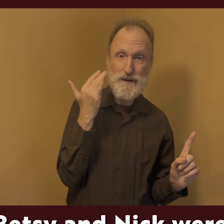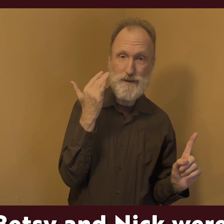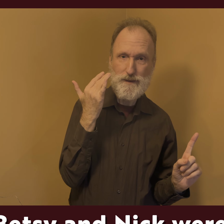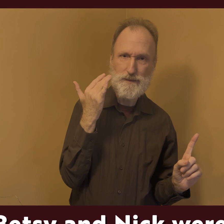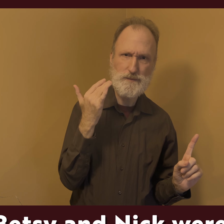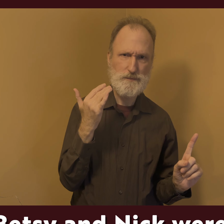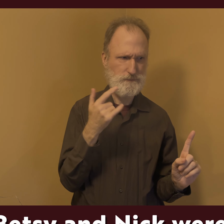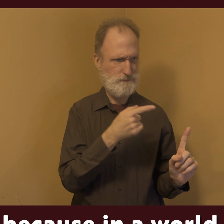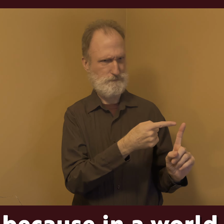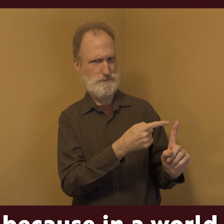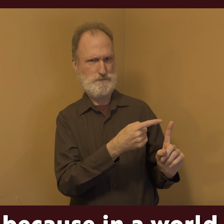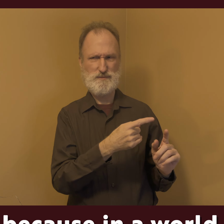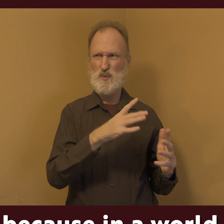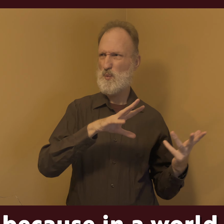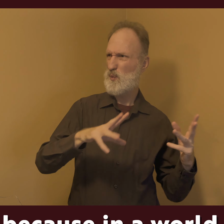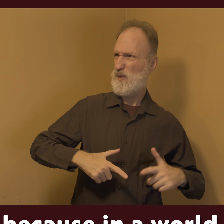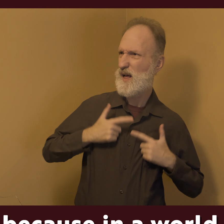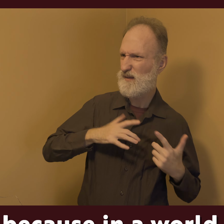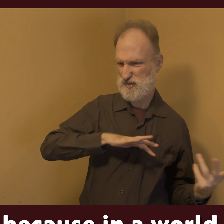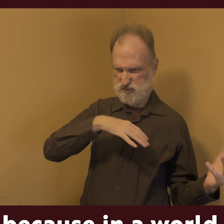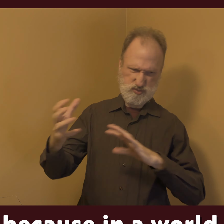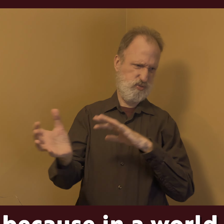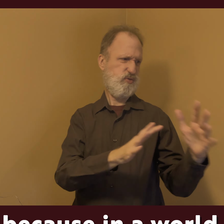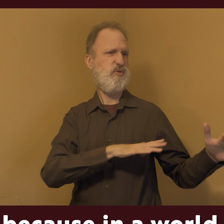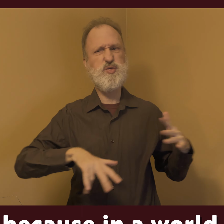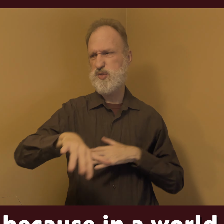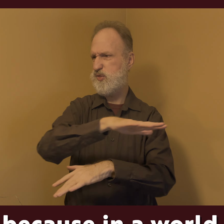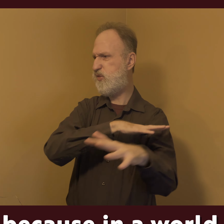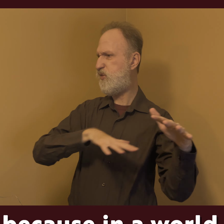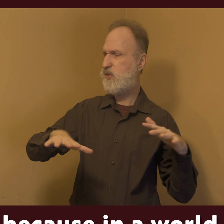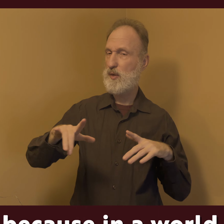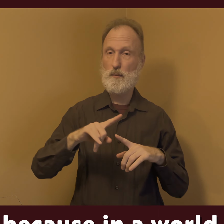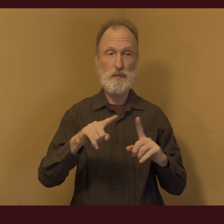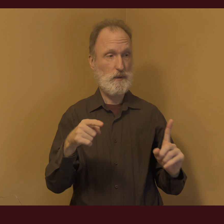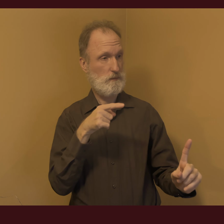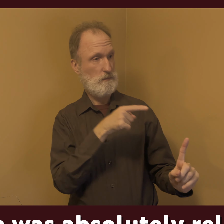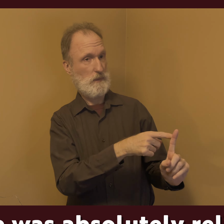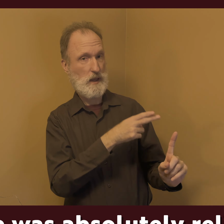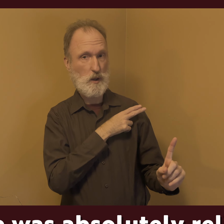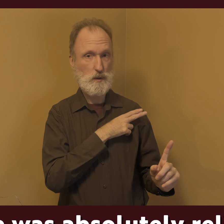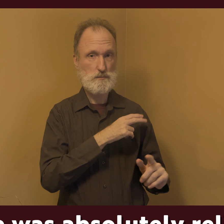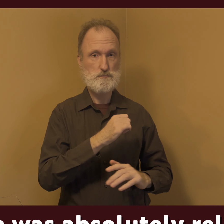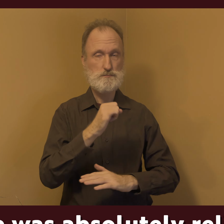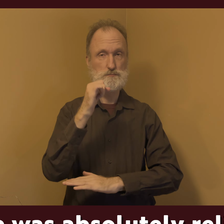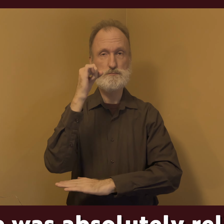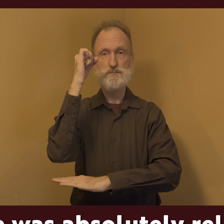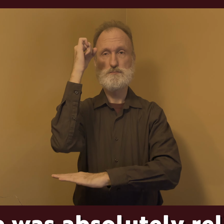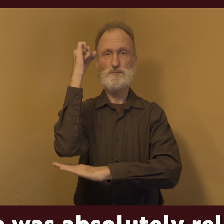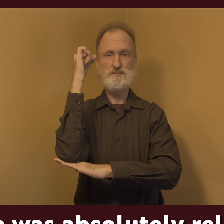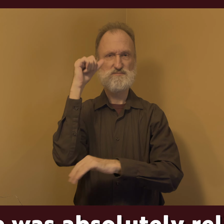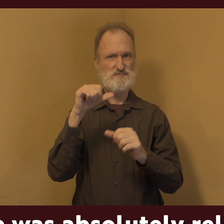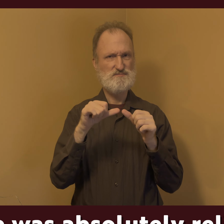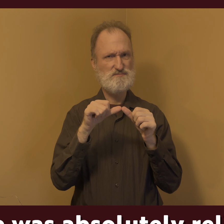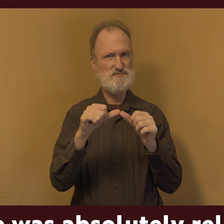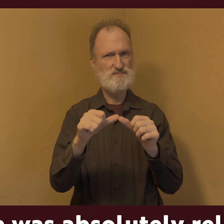Howie because in a world of chaos and uncertainty, Howie was absolutely reliable, a solid